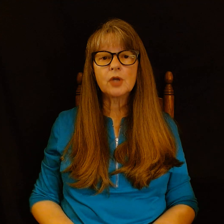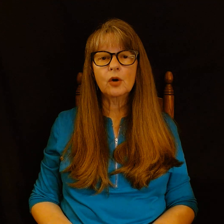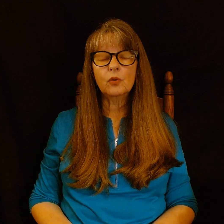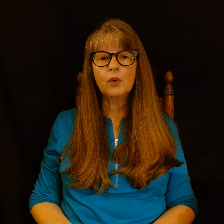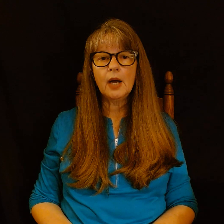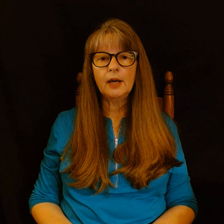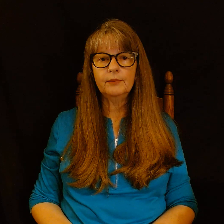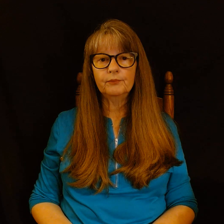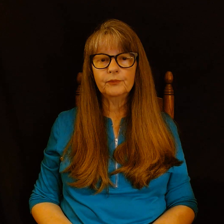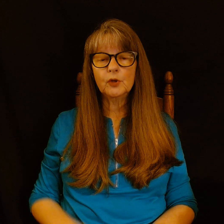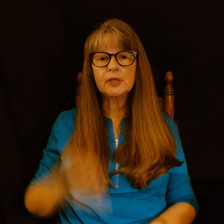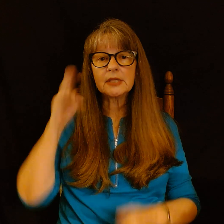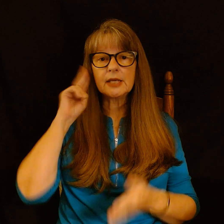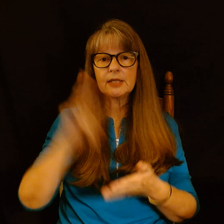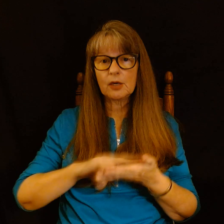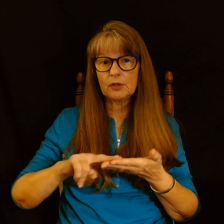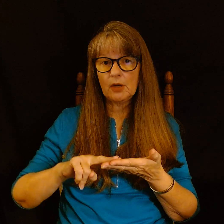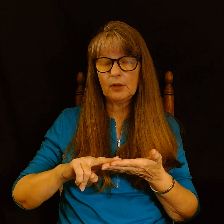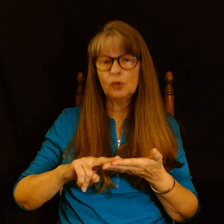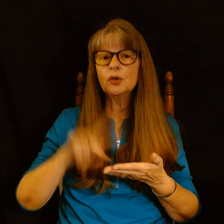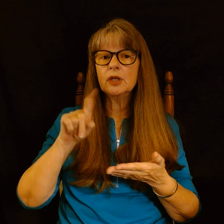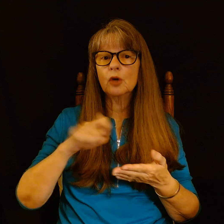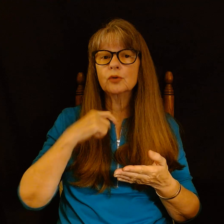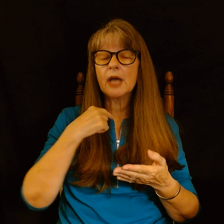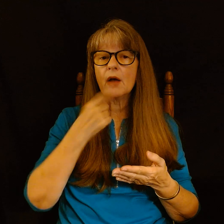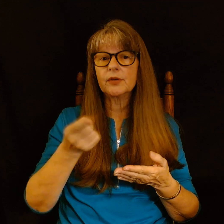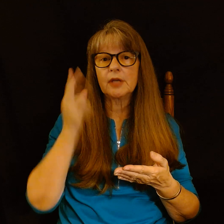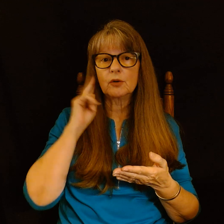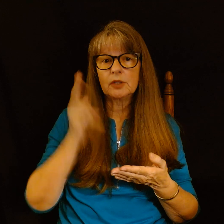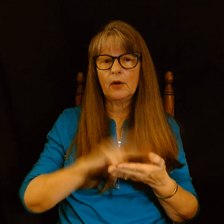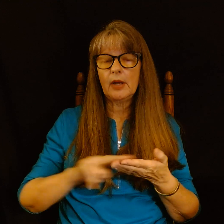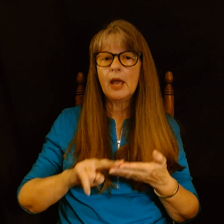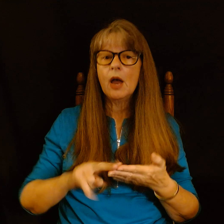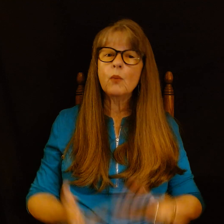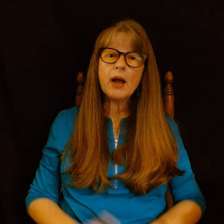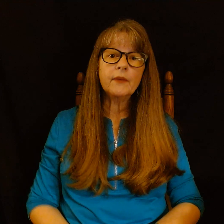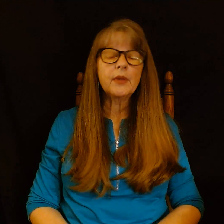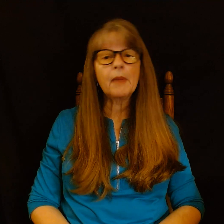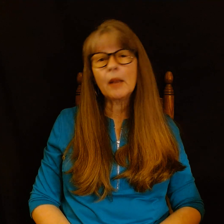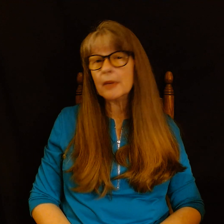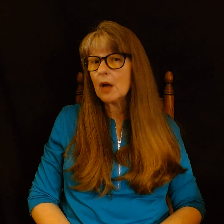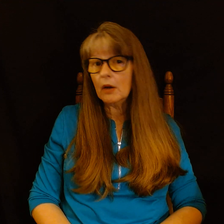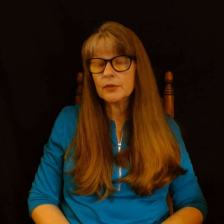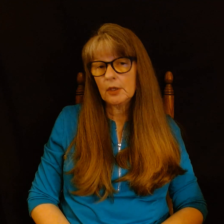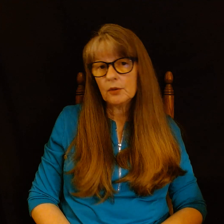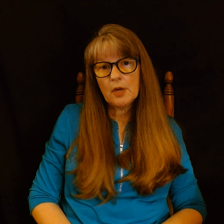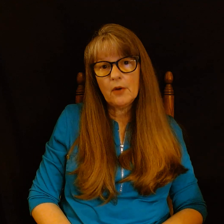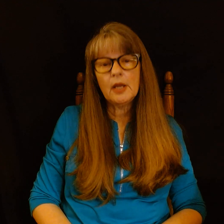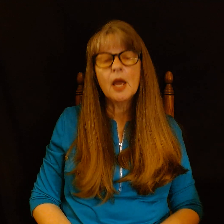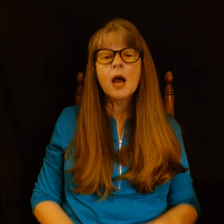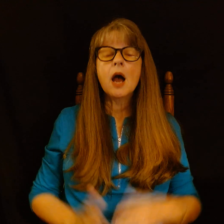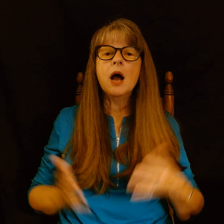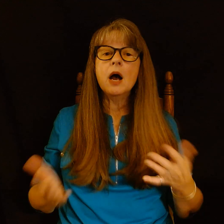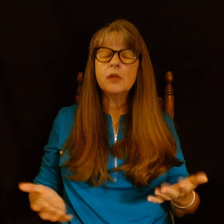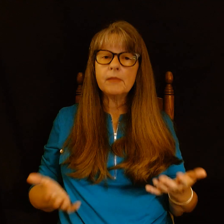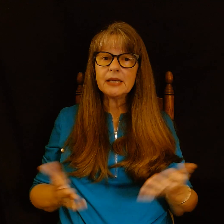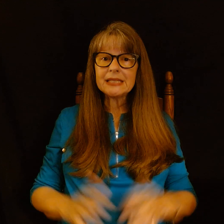So you can say secretary. You need to go tell the secretary. Well, they may not be called secretary, and they may send